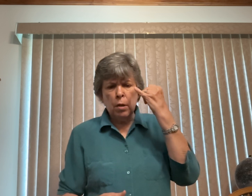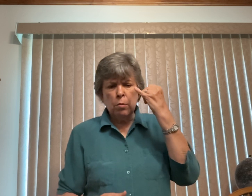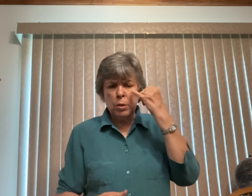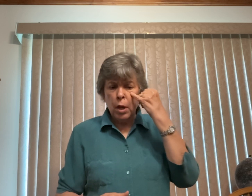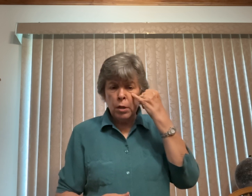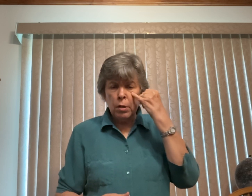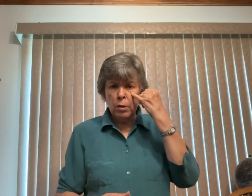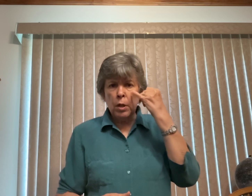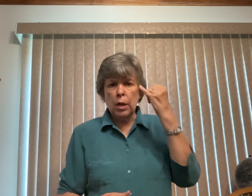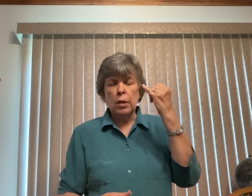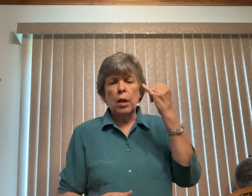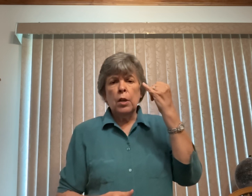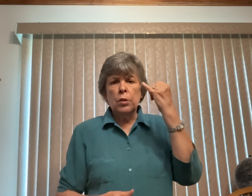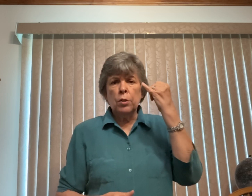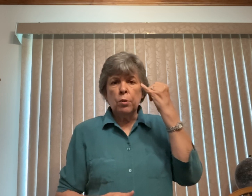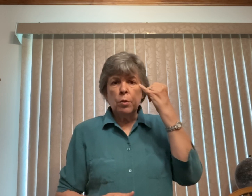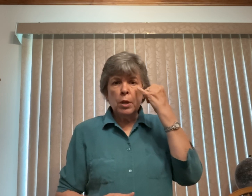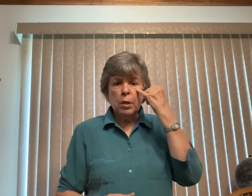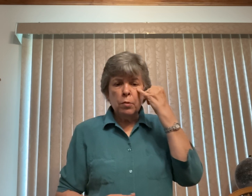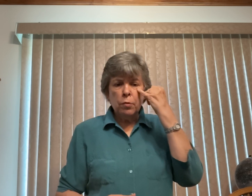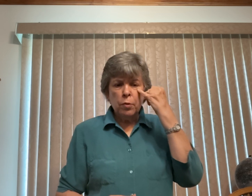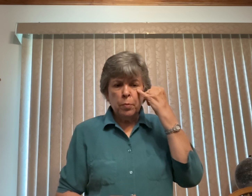was not on our side. So if